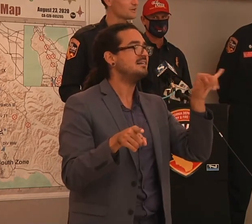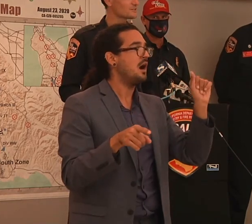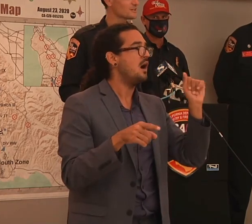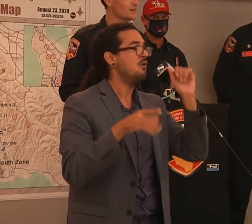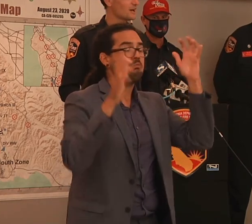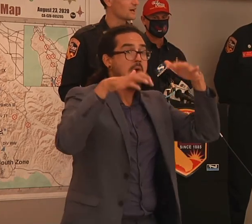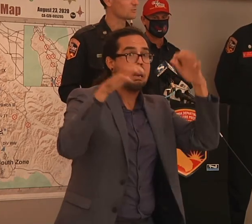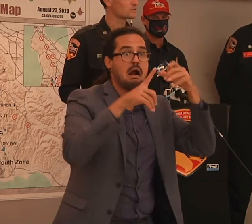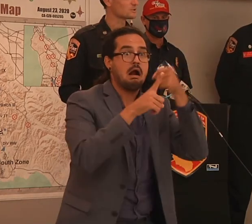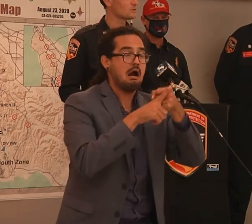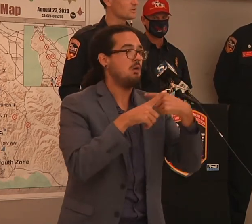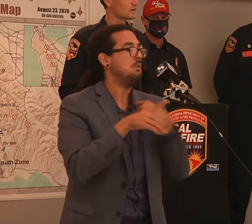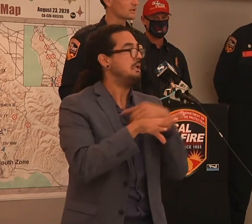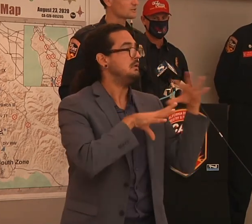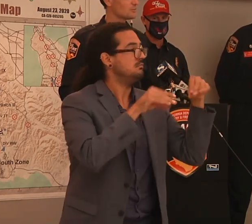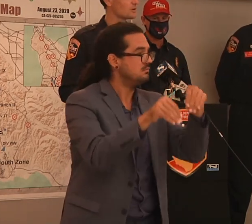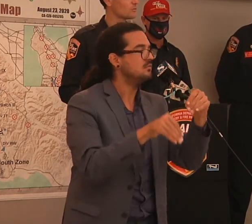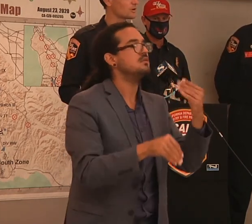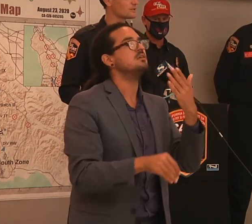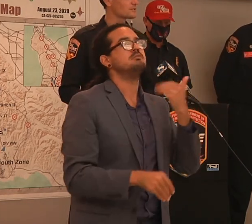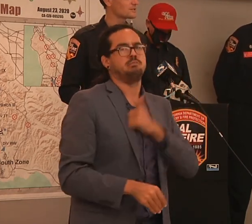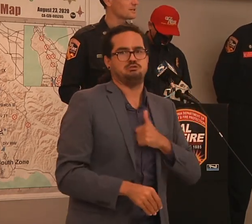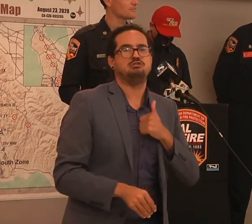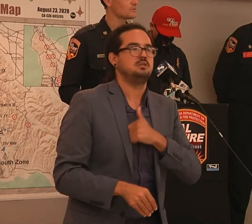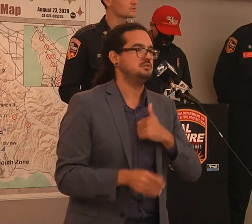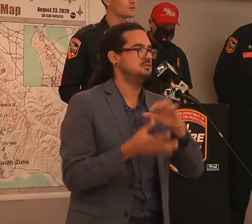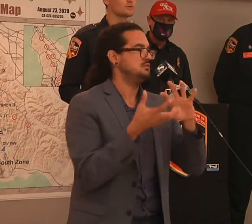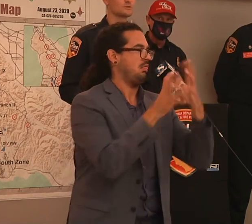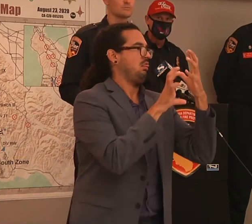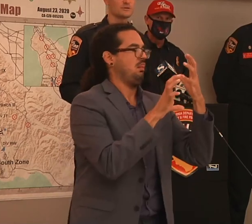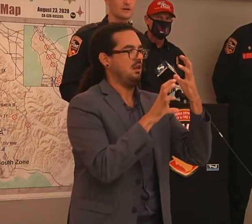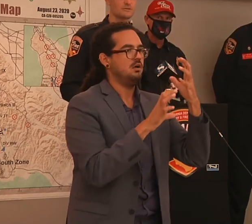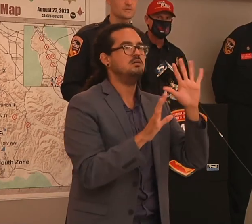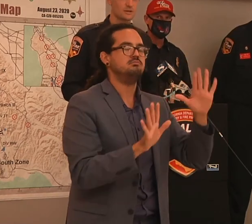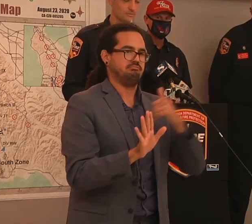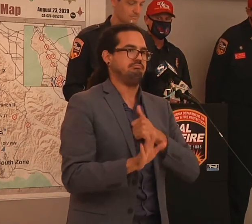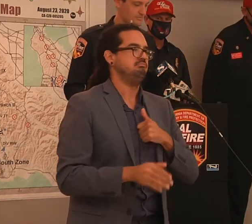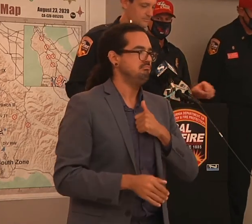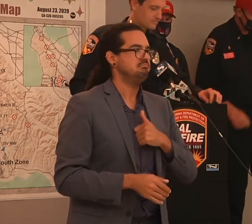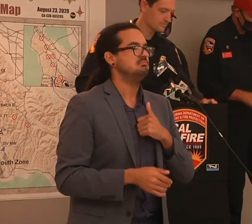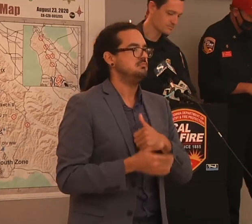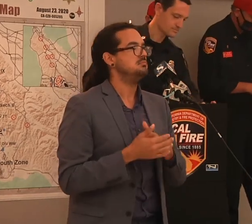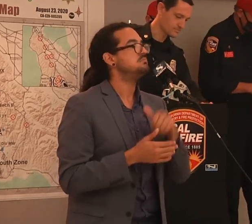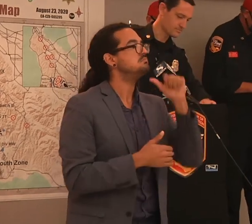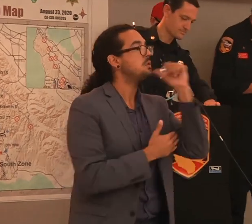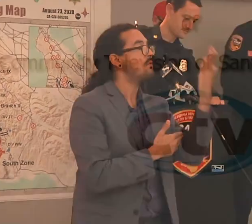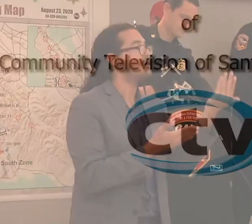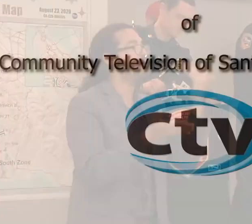inconvenience. We'll see you here again tomorrow morning at 6 a.m. This concludes the press conference. Thank you.